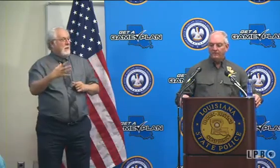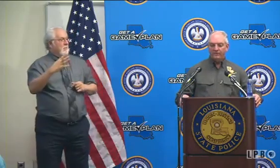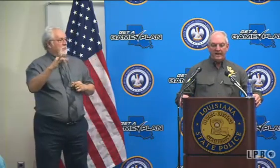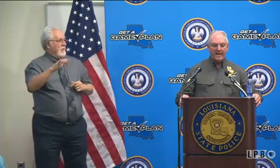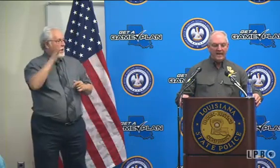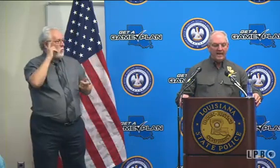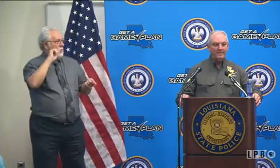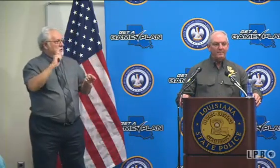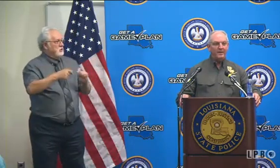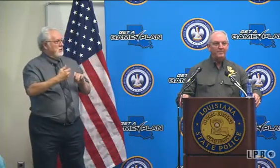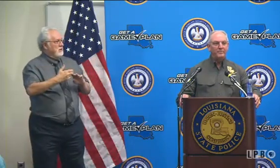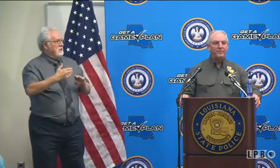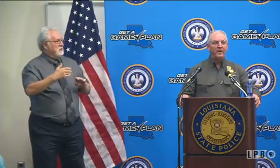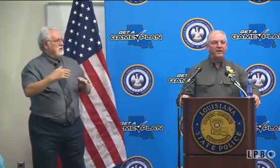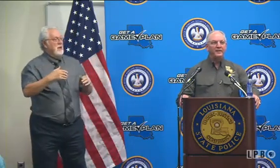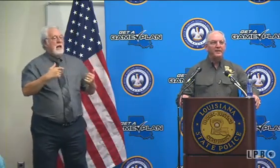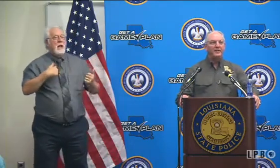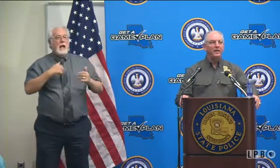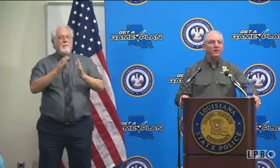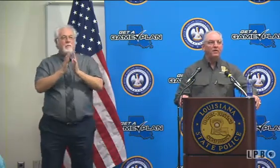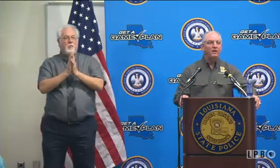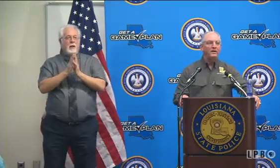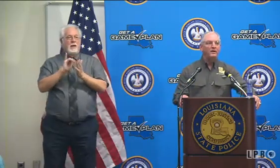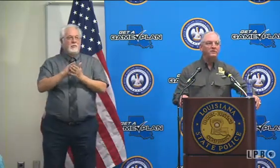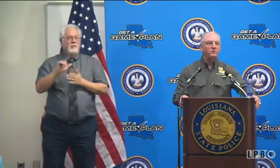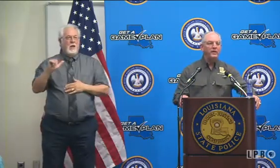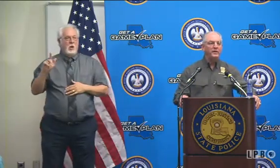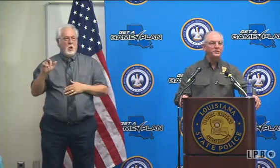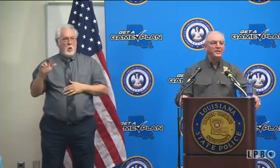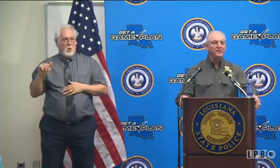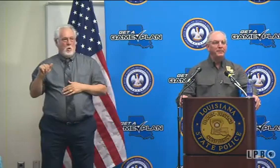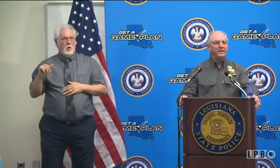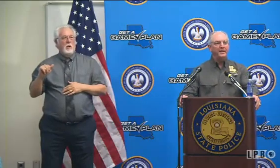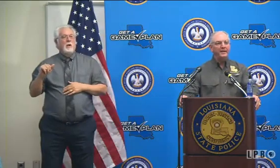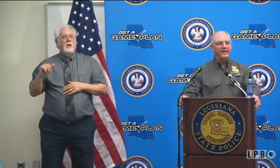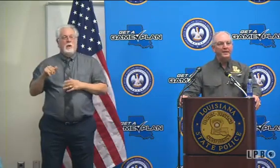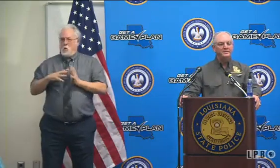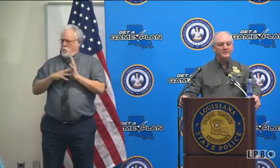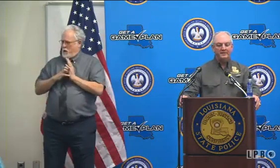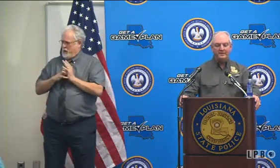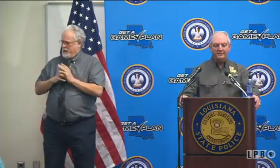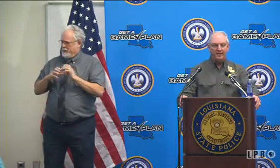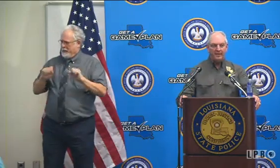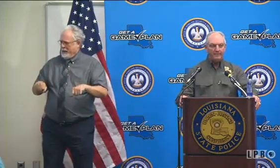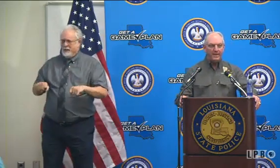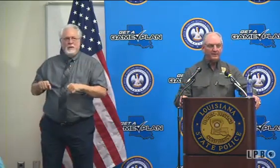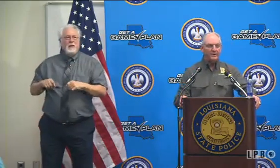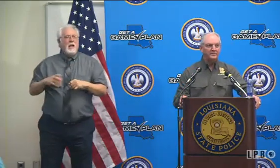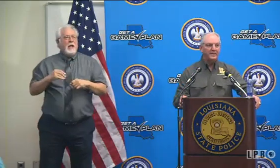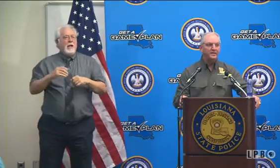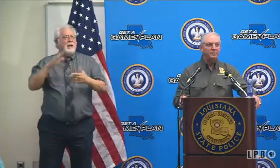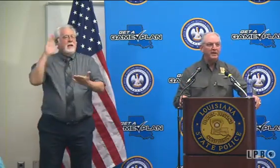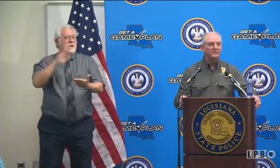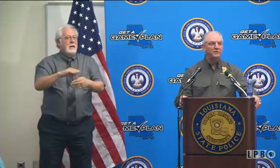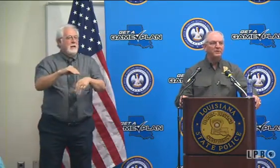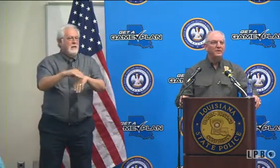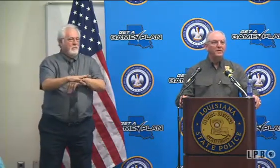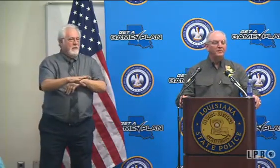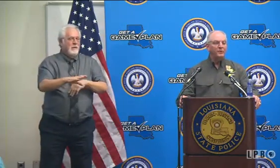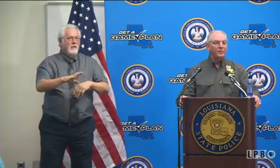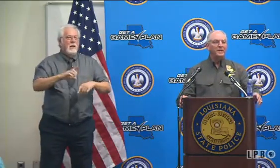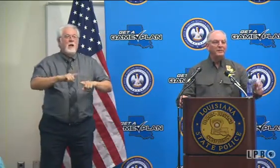Well, first of all, I'm going to be praying that Laura is as weak as she can be and has as little impact on our state as